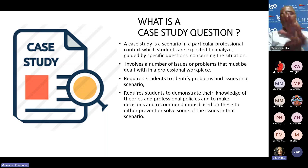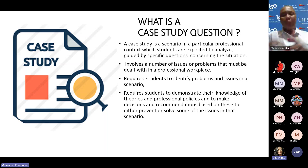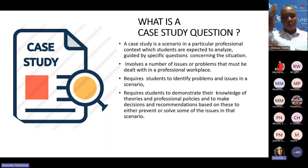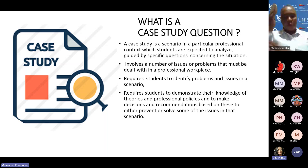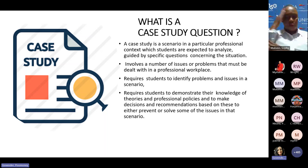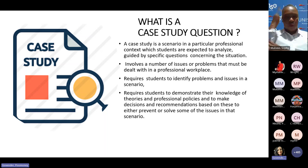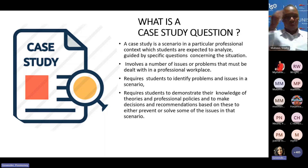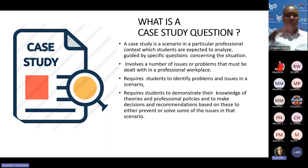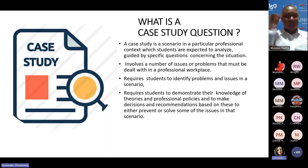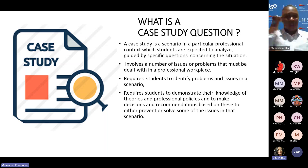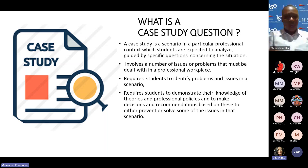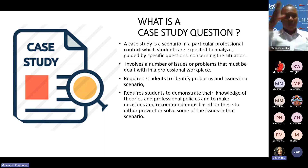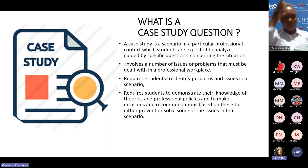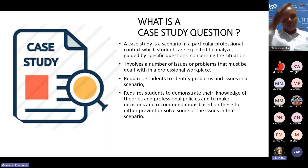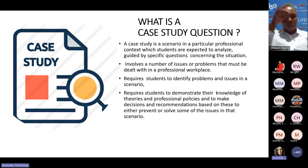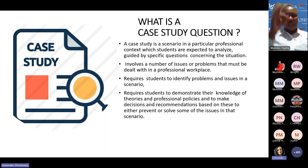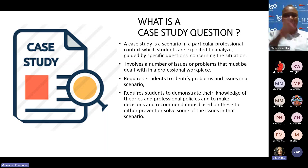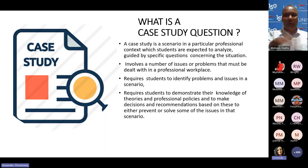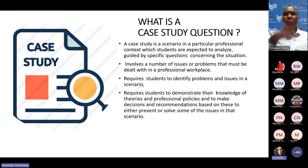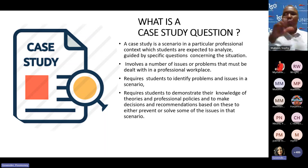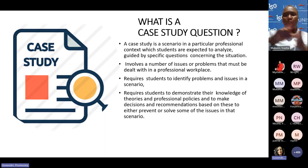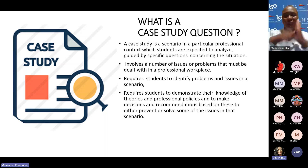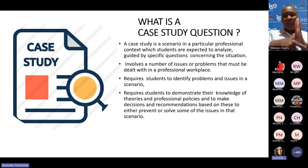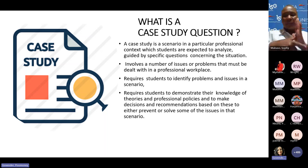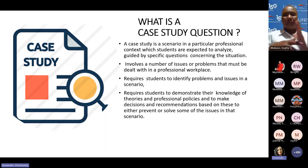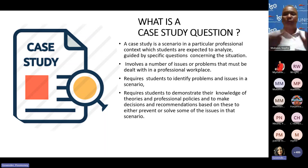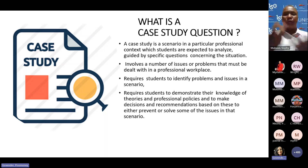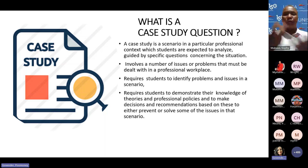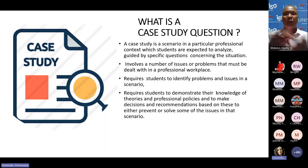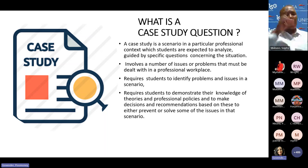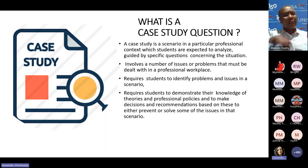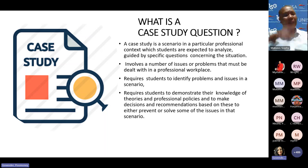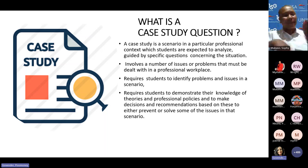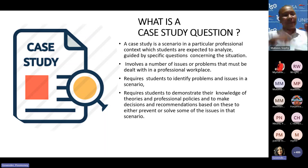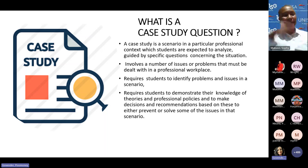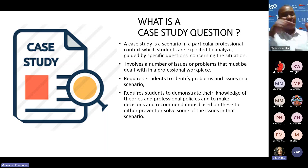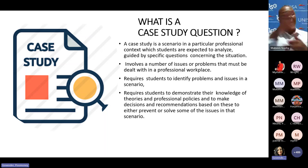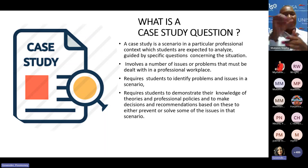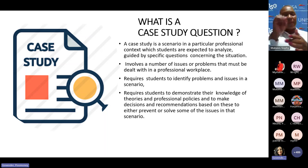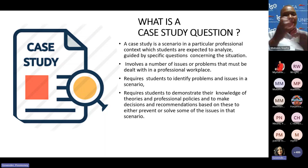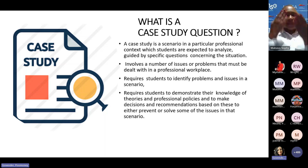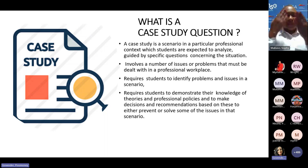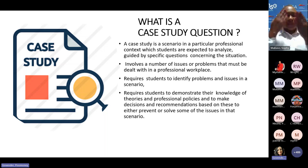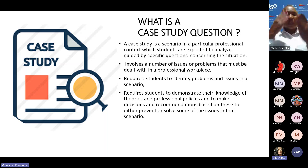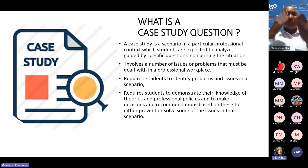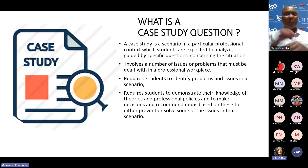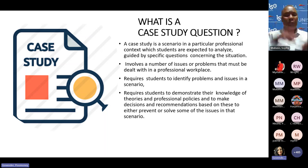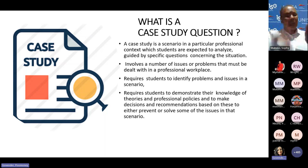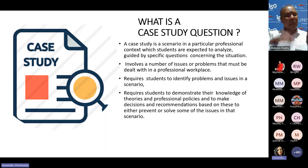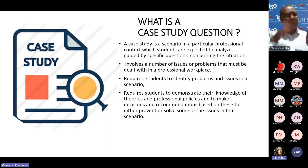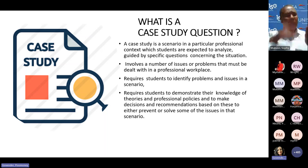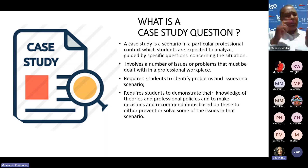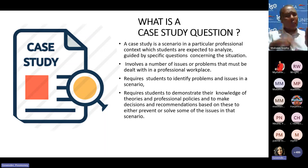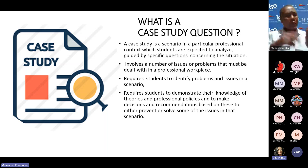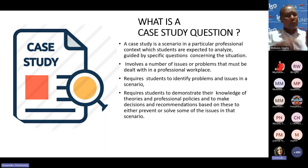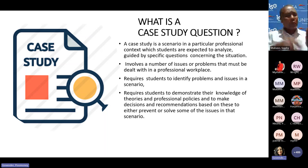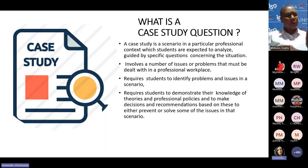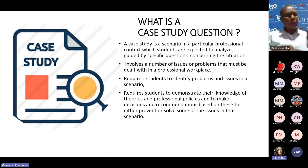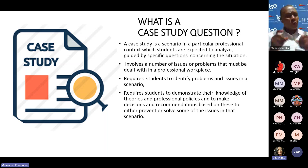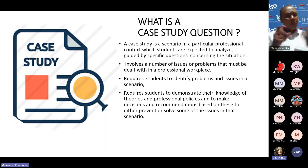of theories and professional policies. So when you are reading a case study, as you are reading it, immediately you need to try to